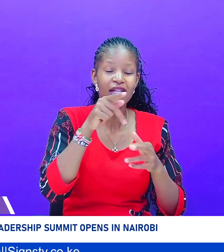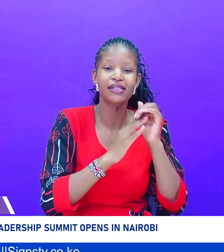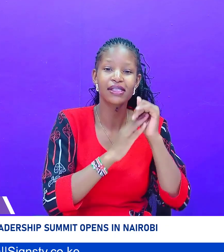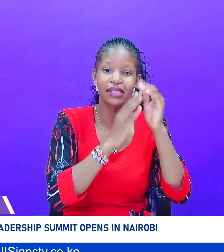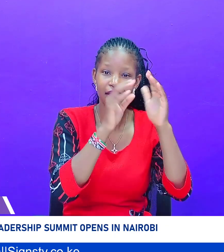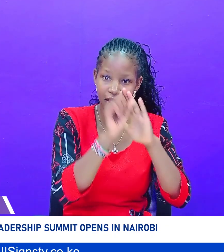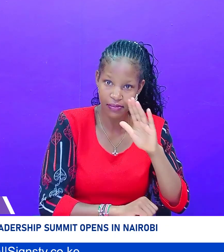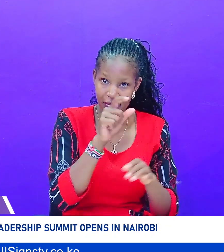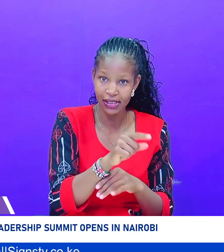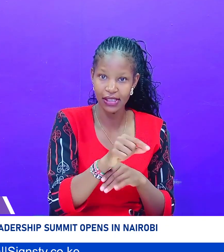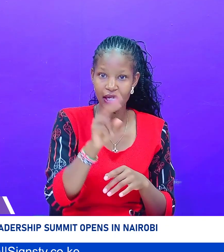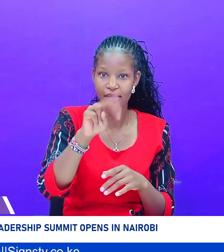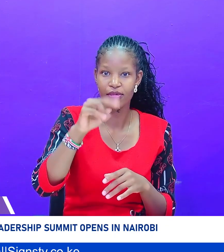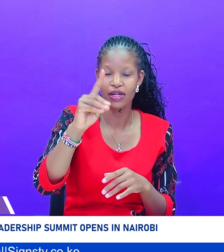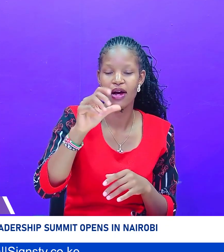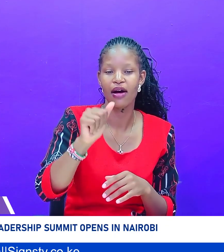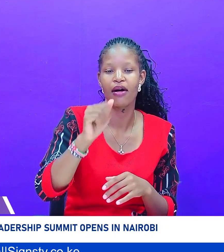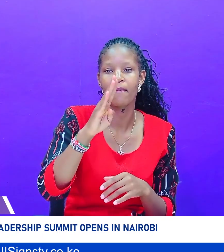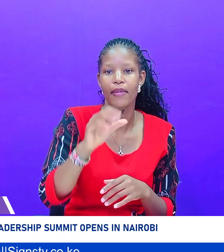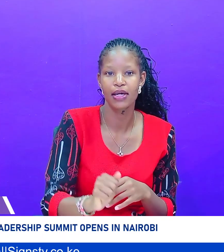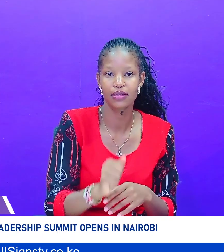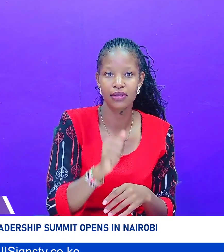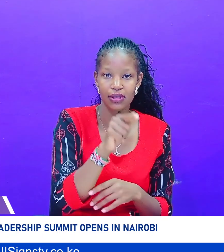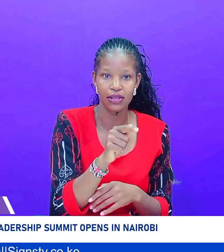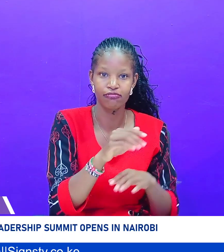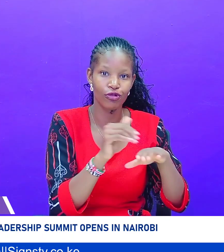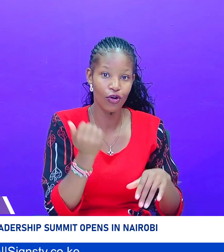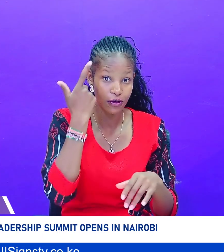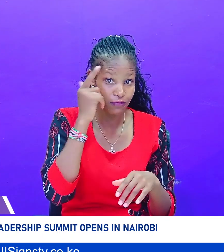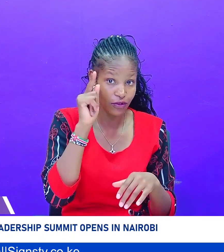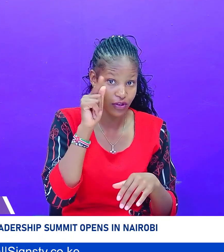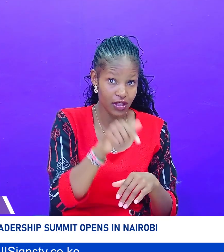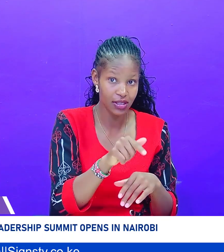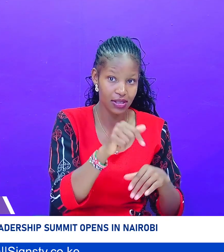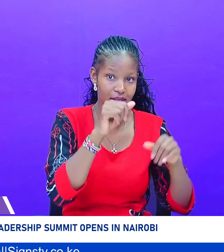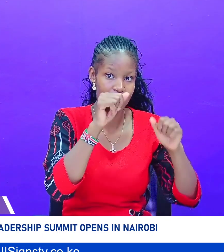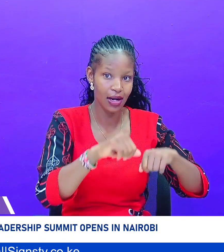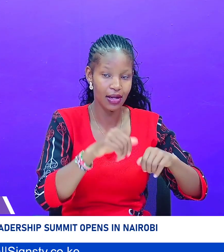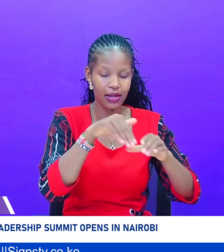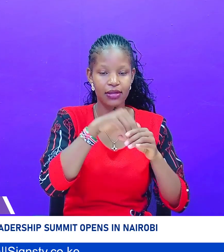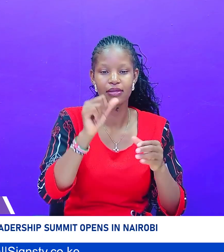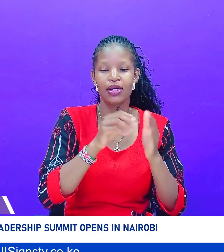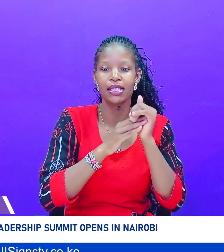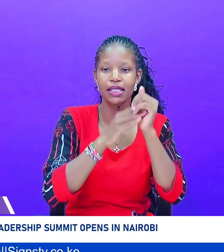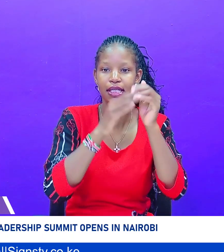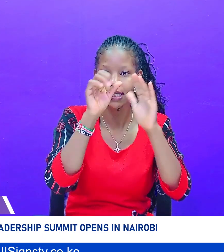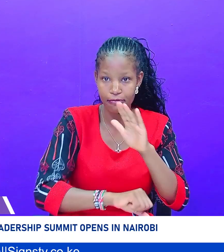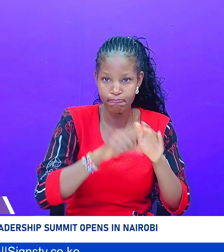leadership to ensure that issues plaguing the people are addressed.